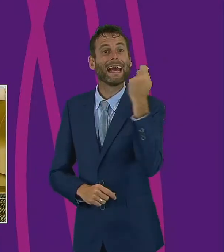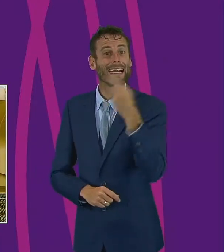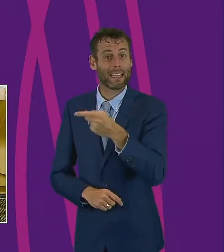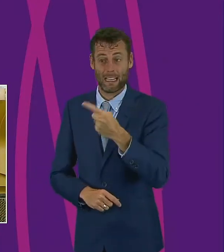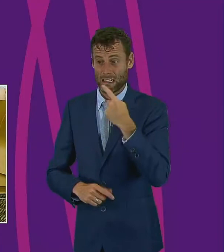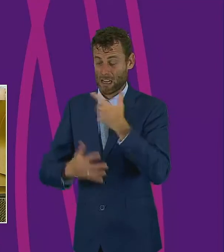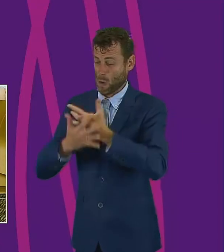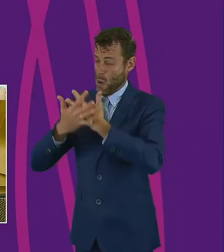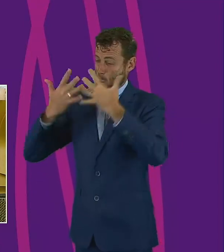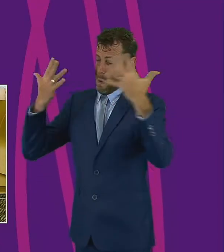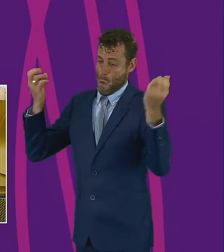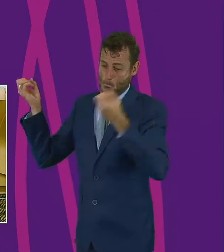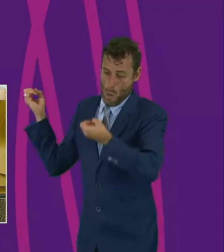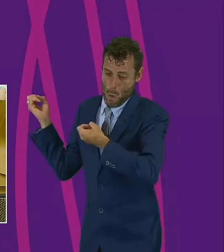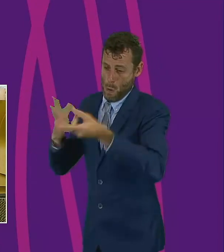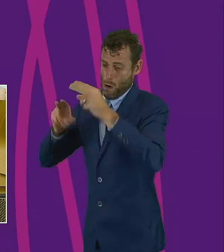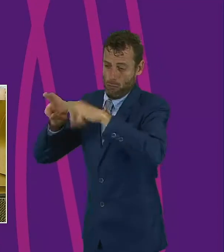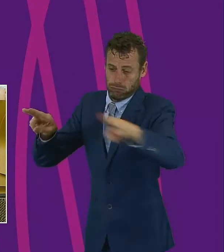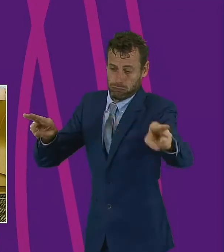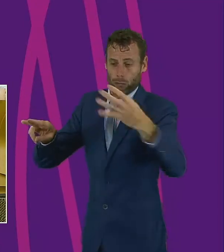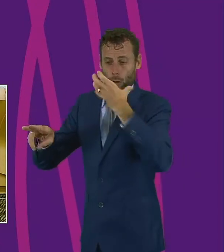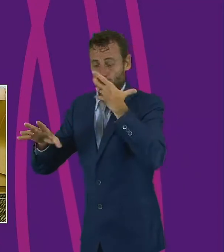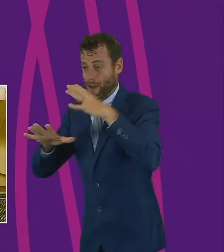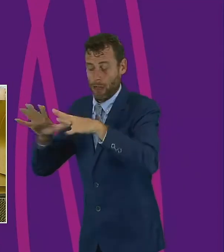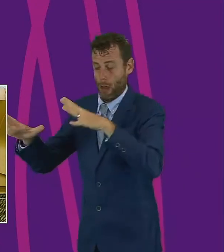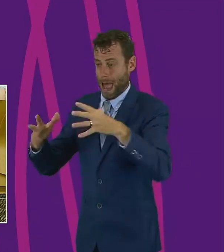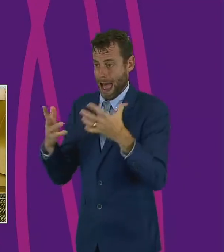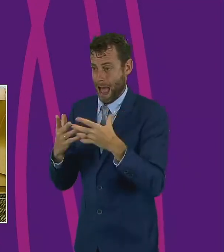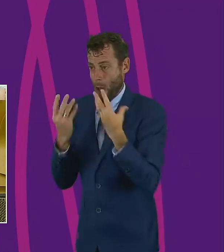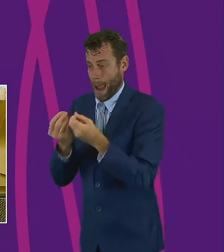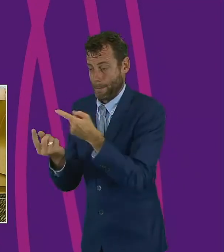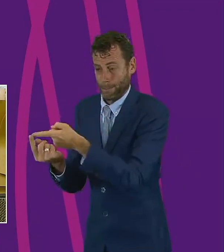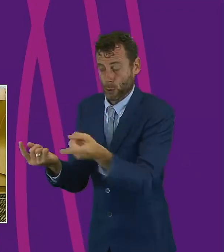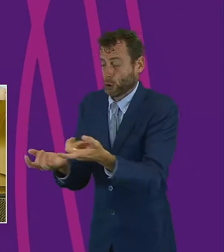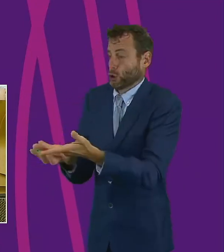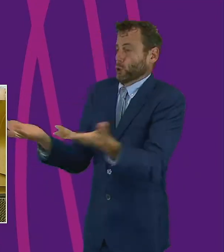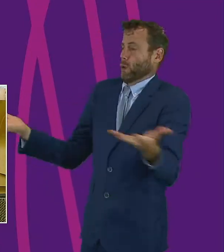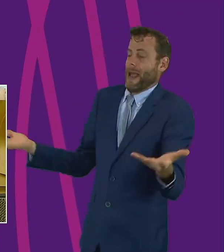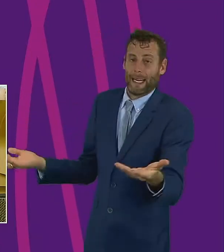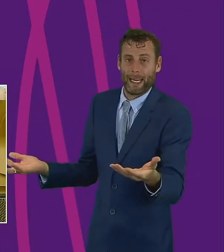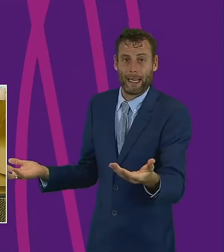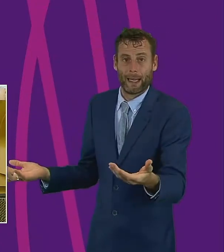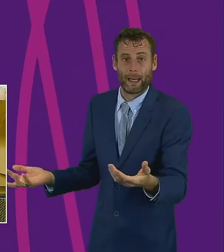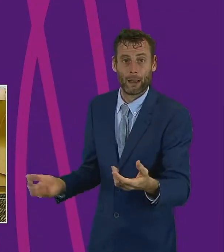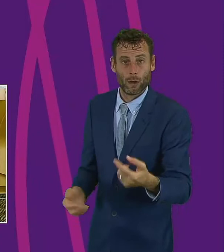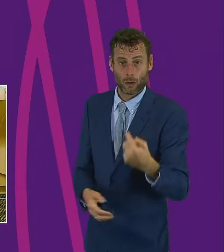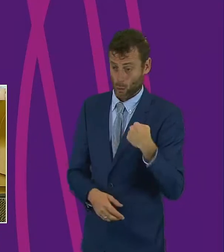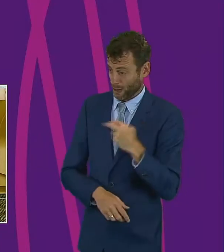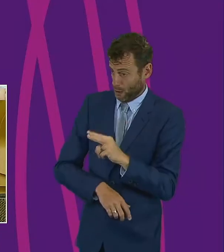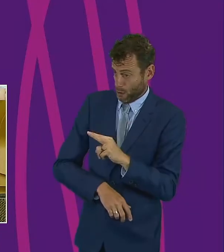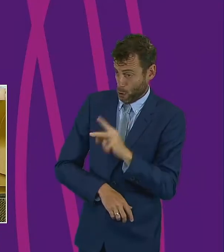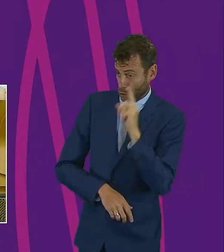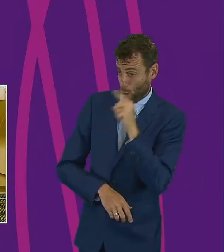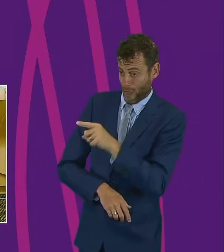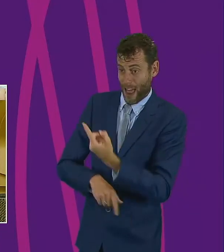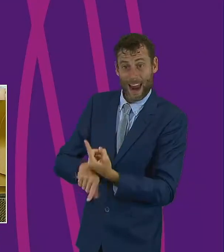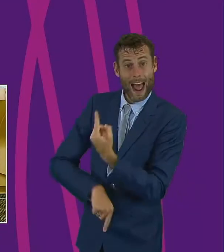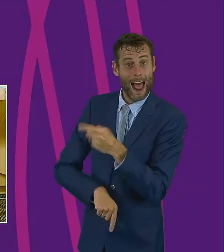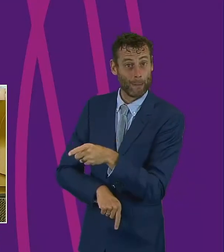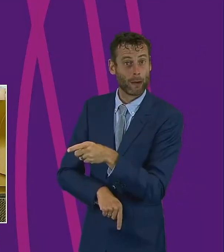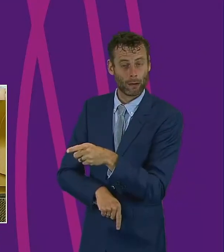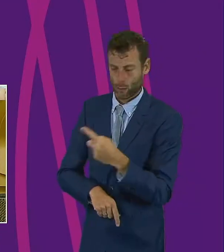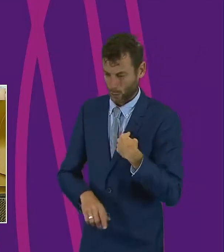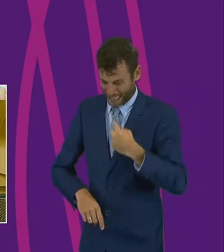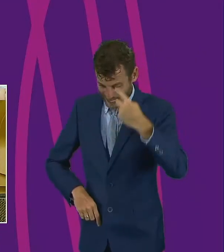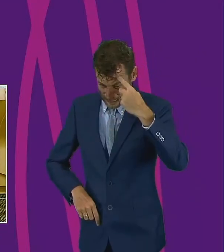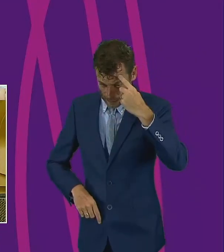so overwhelmed with patients. We were, you know, lots of things have kept me awake at night over the whole of this, but at that point I did